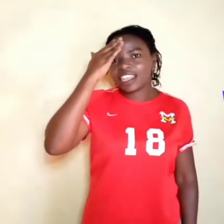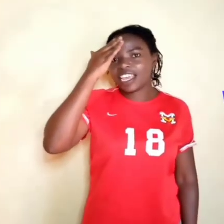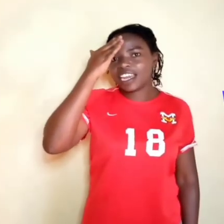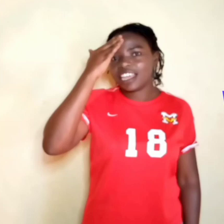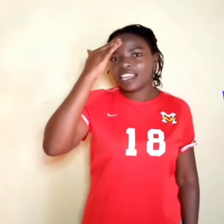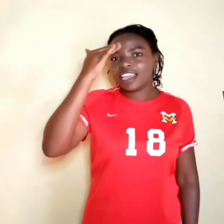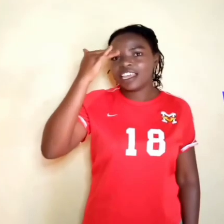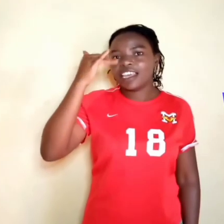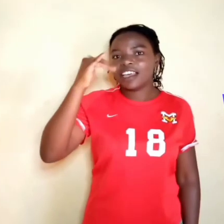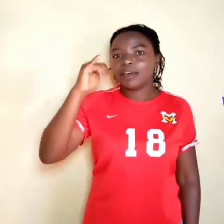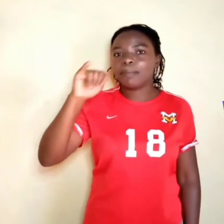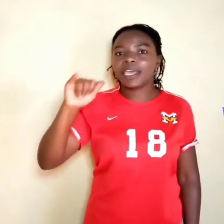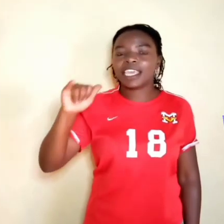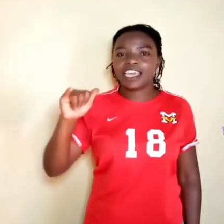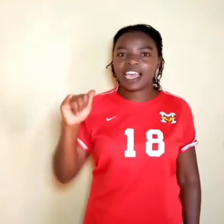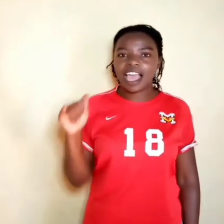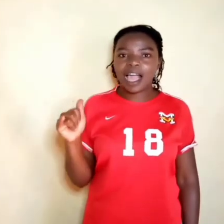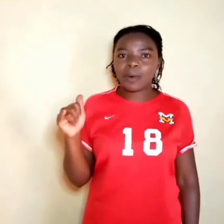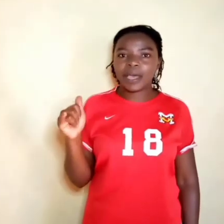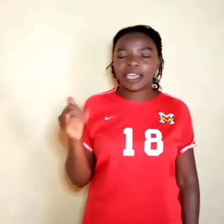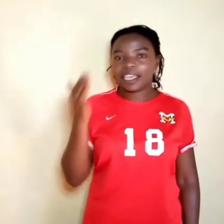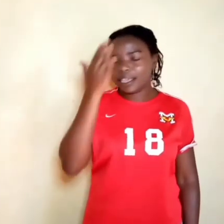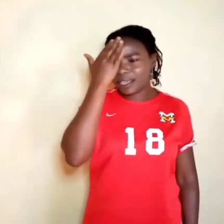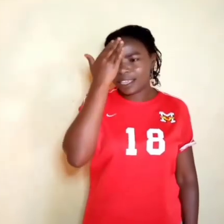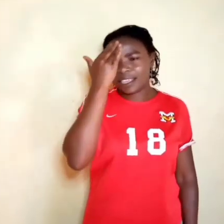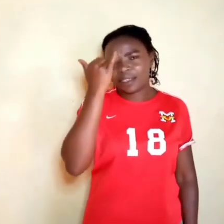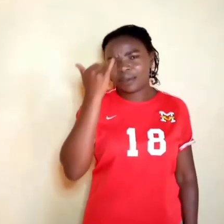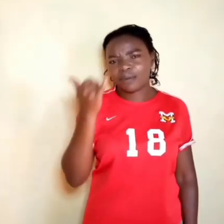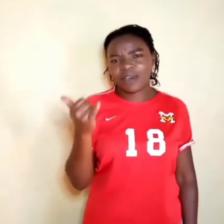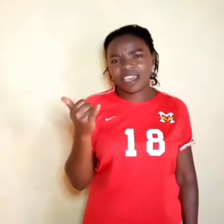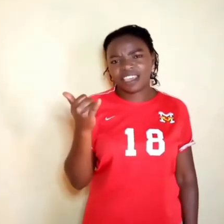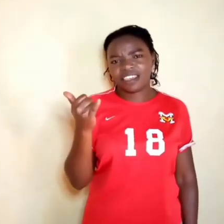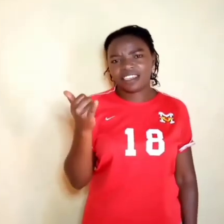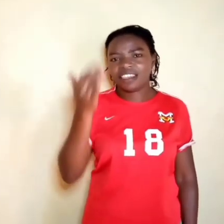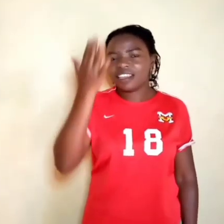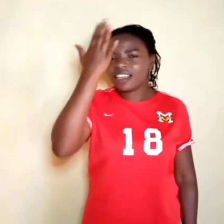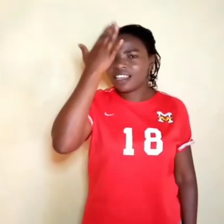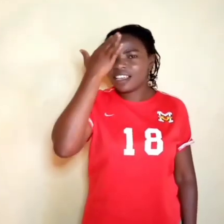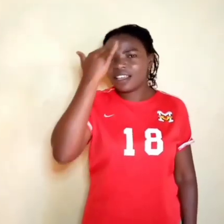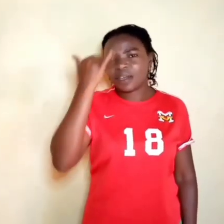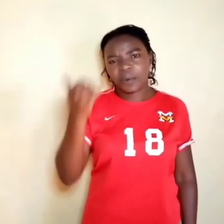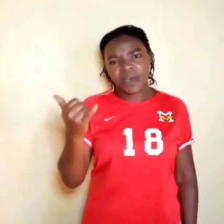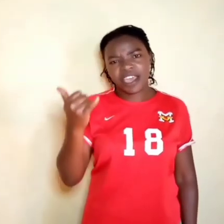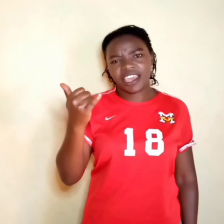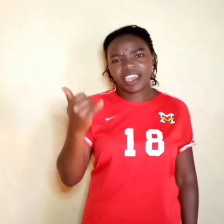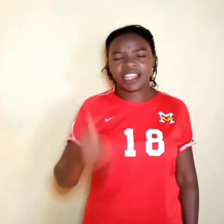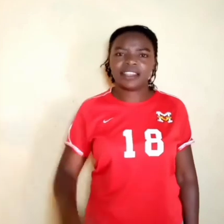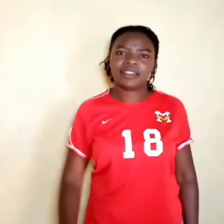then making a Y. Y. Y.